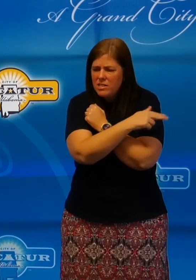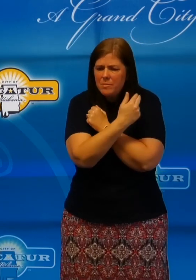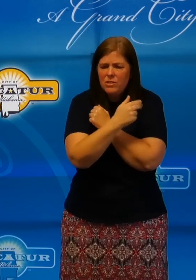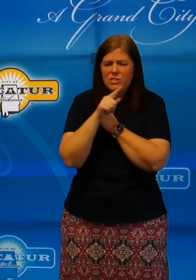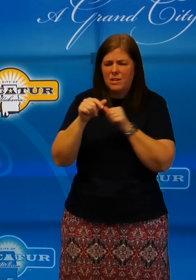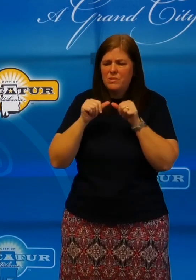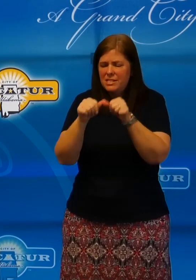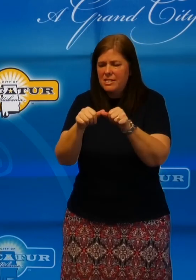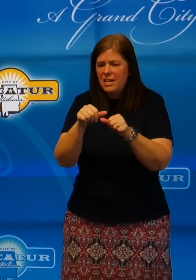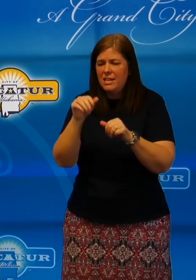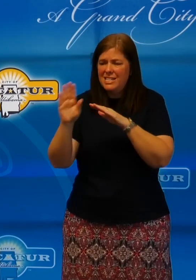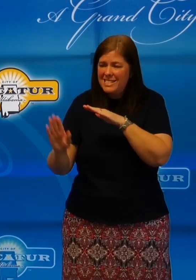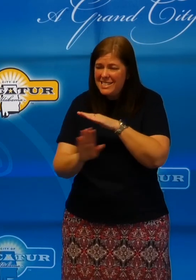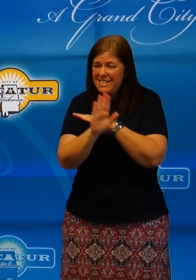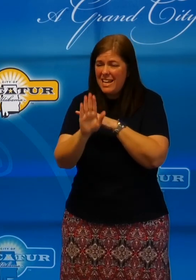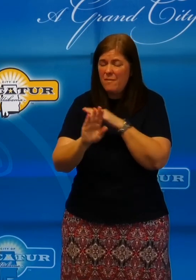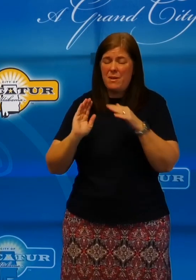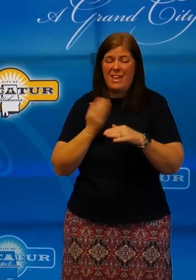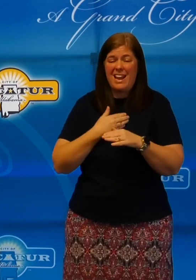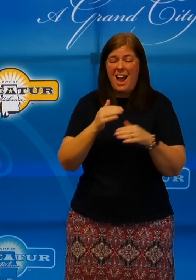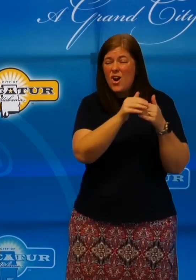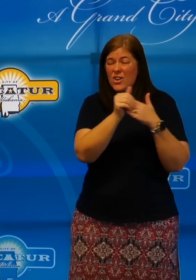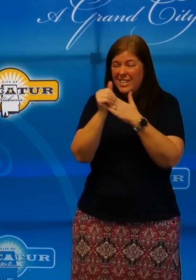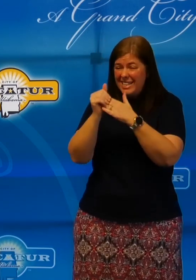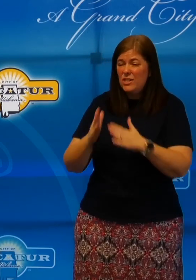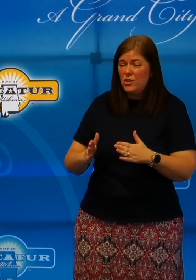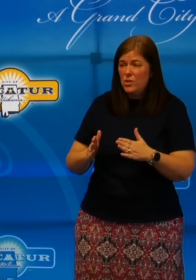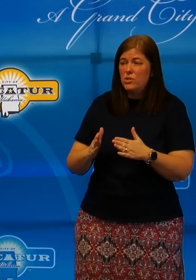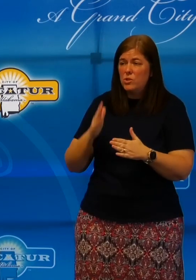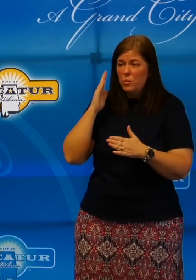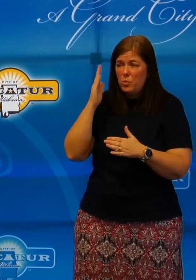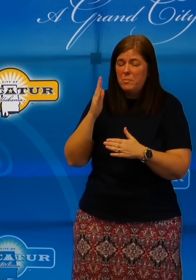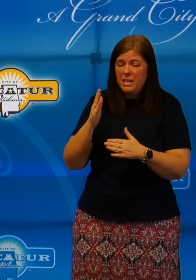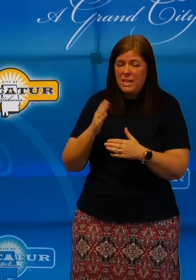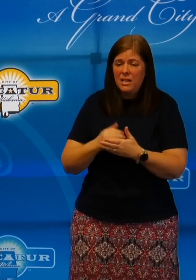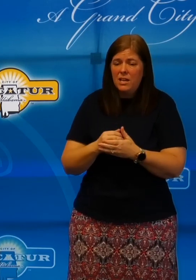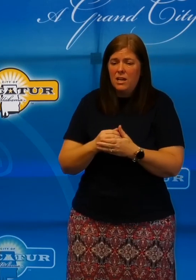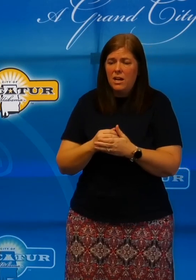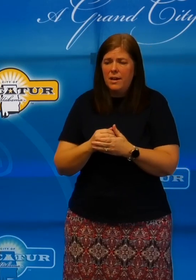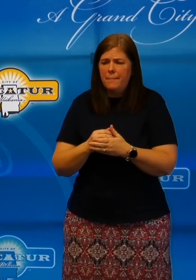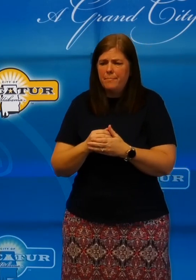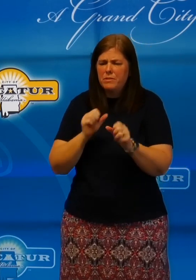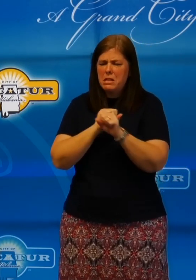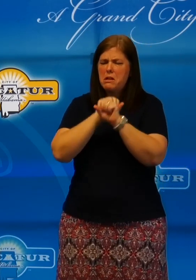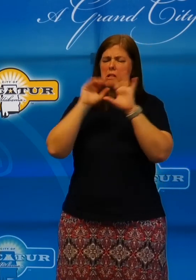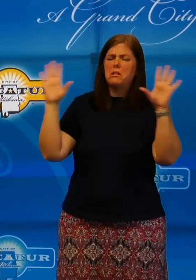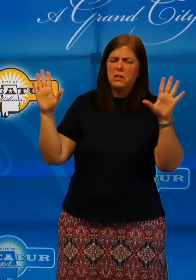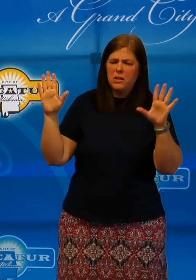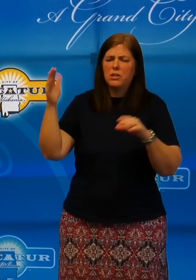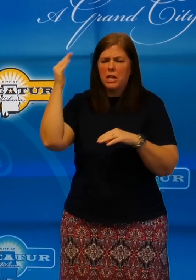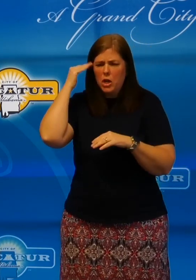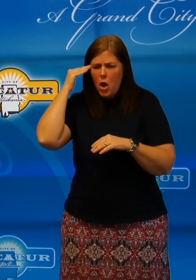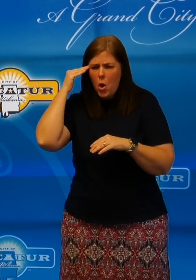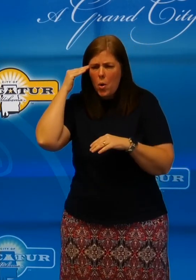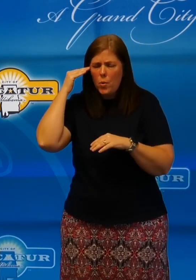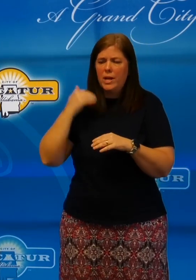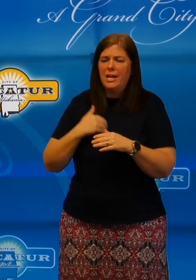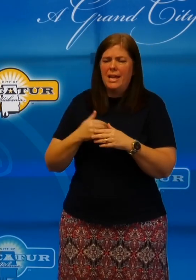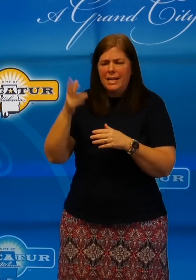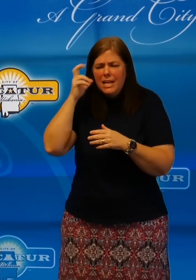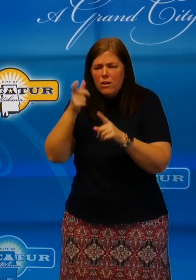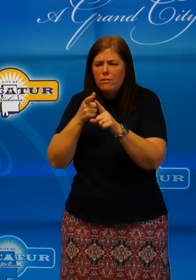that our leaders would clearly be properly advised, be able to hear from God as to the